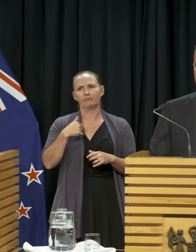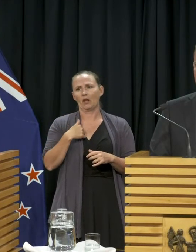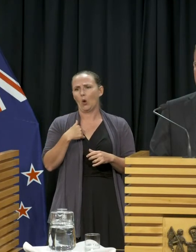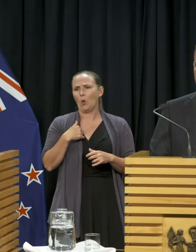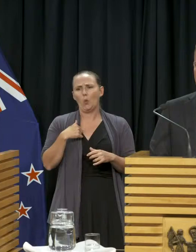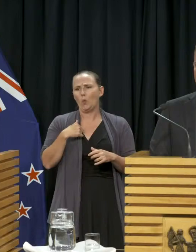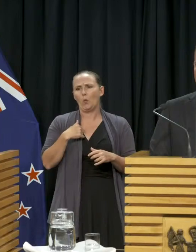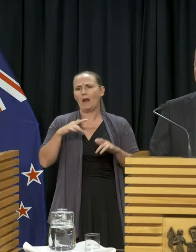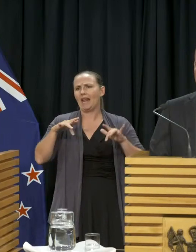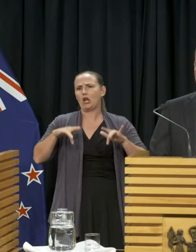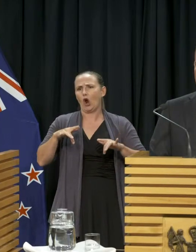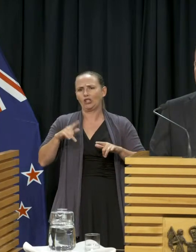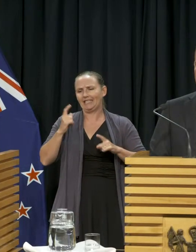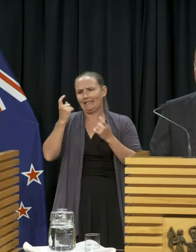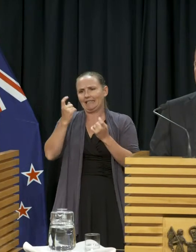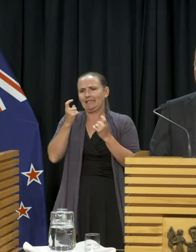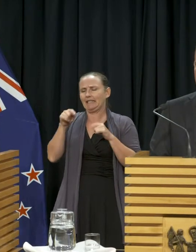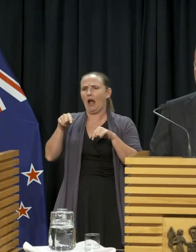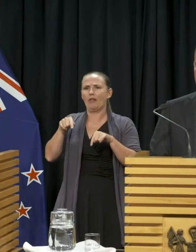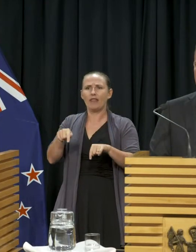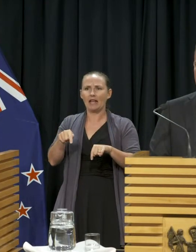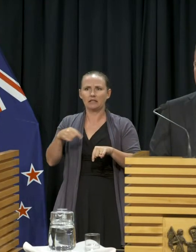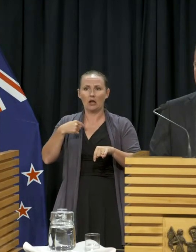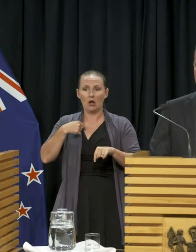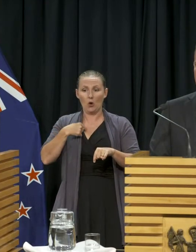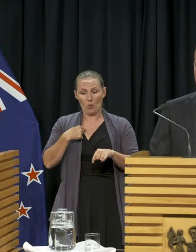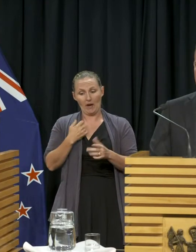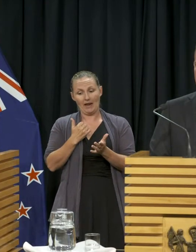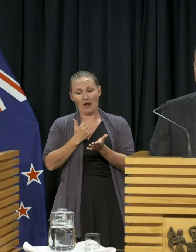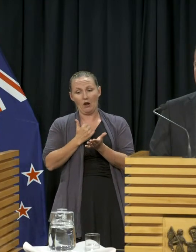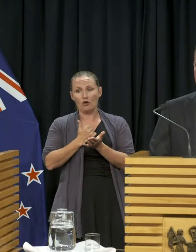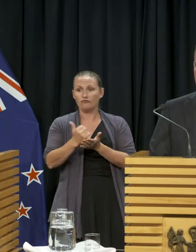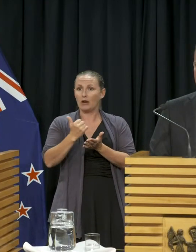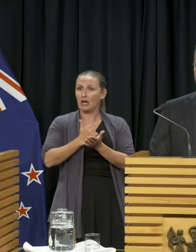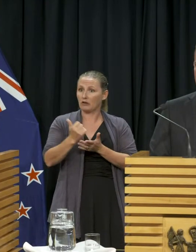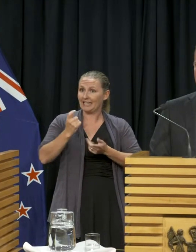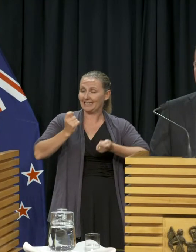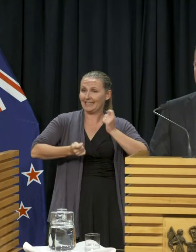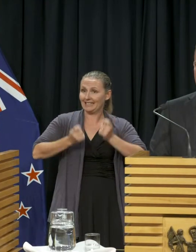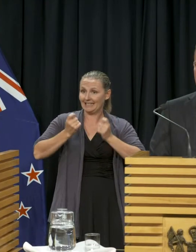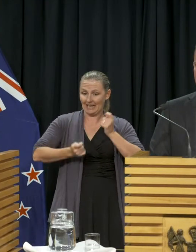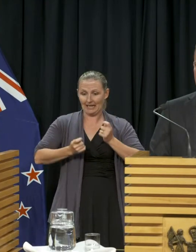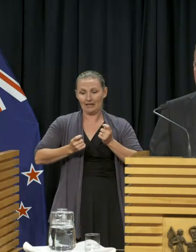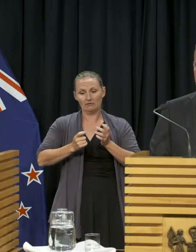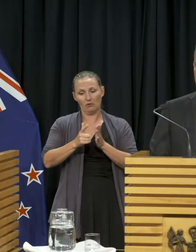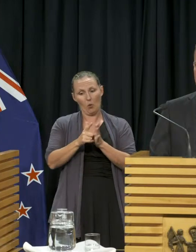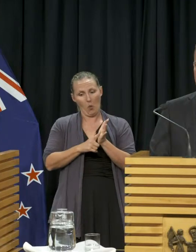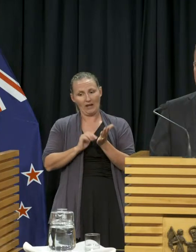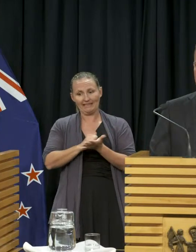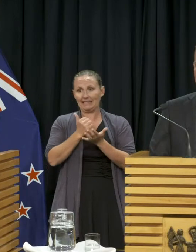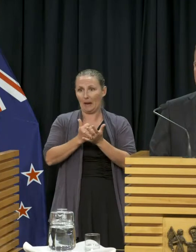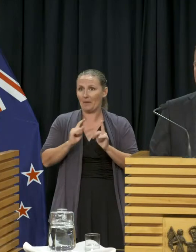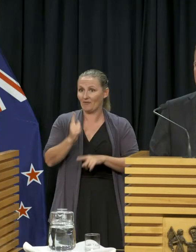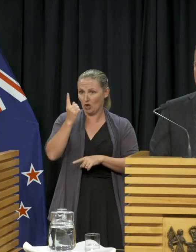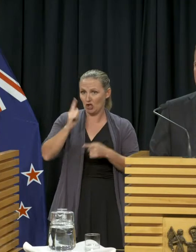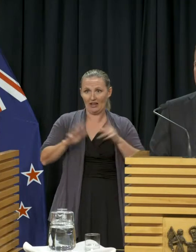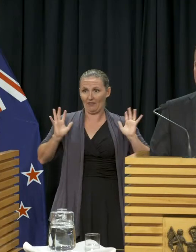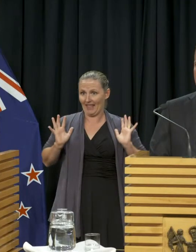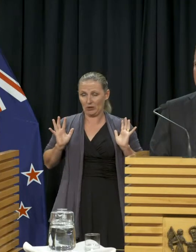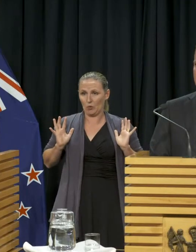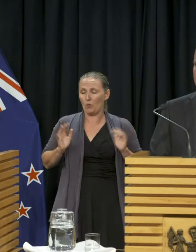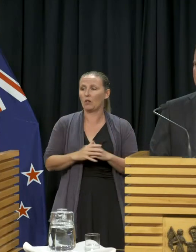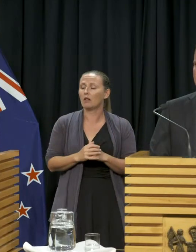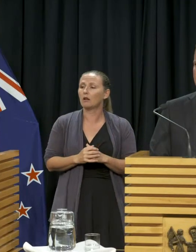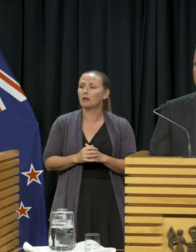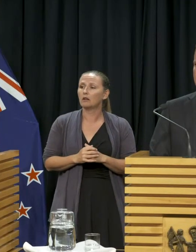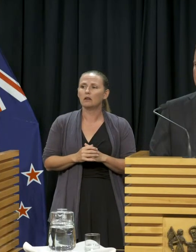considered. You know, our focus was just getting the regulatory regime in place that would allow the testing to occur in the first place. So that's not a question that's